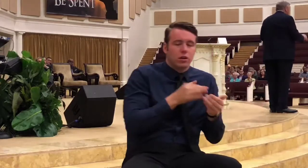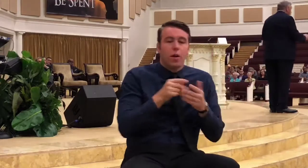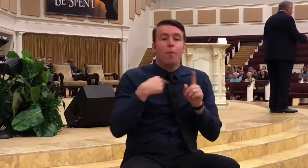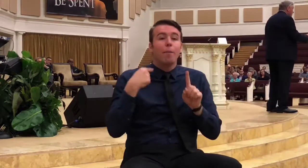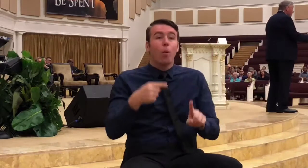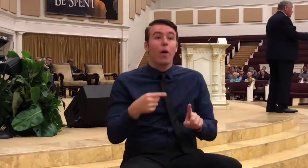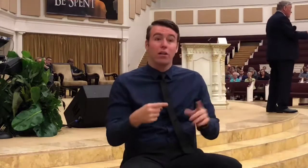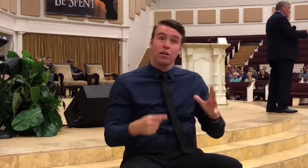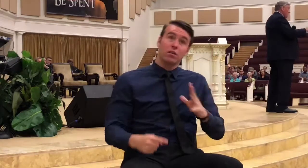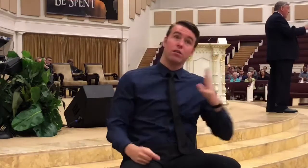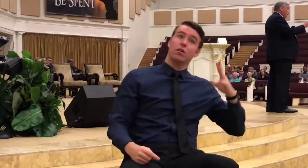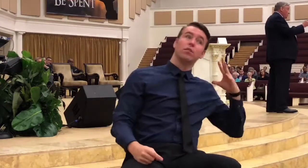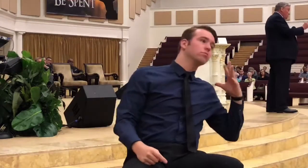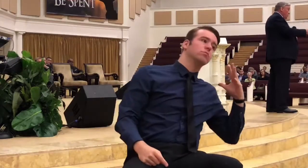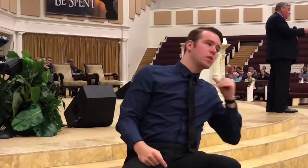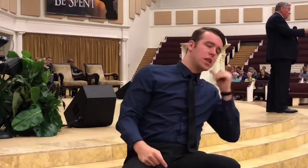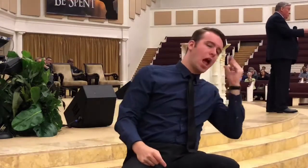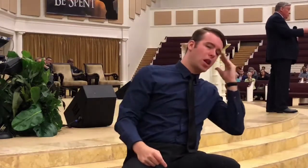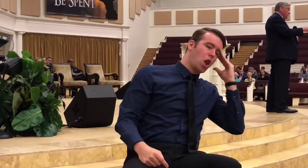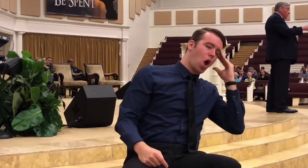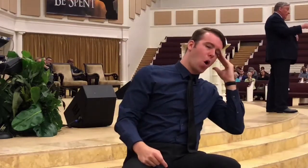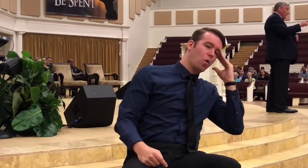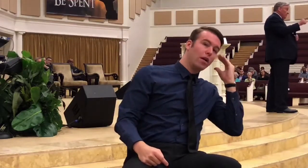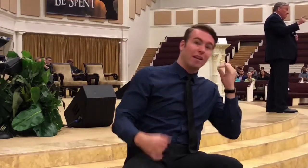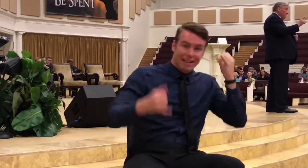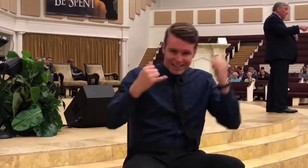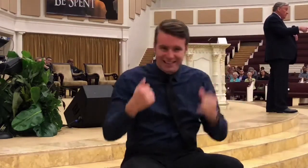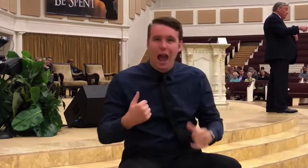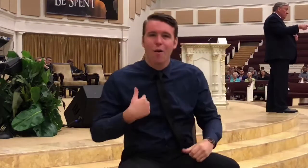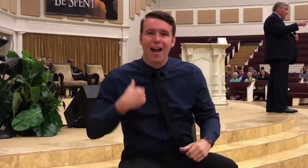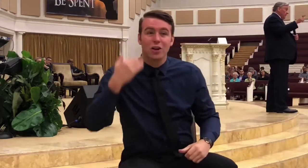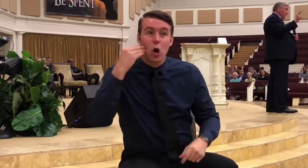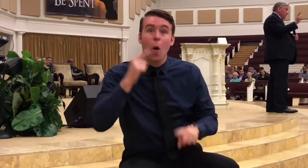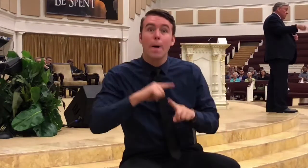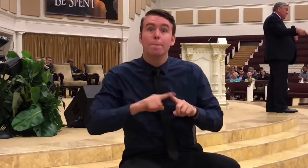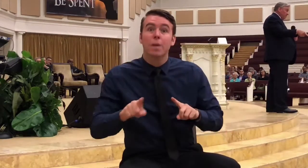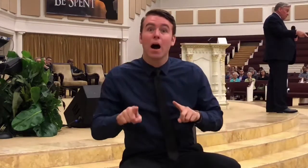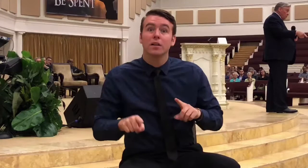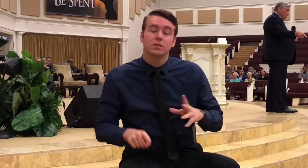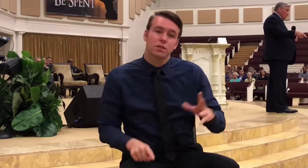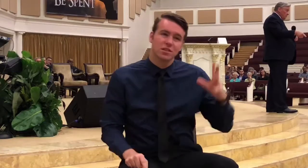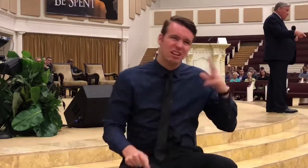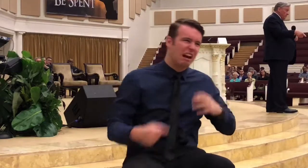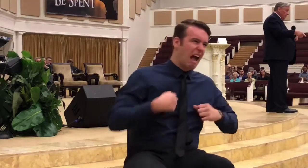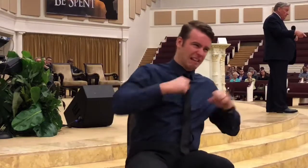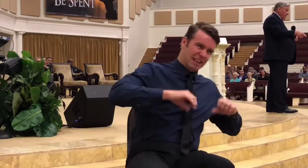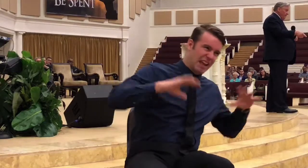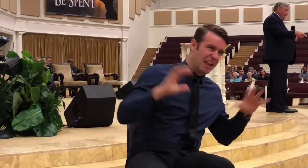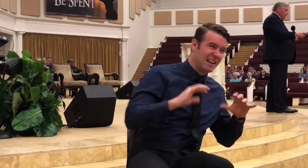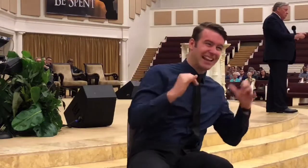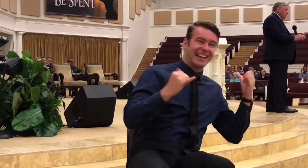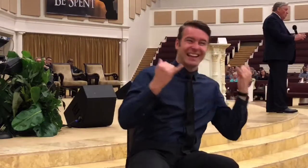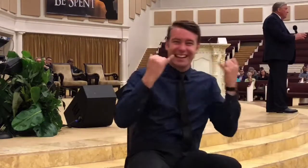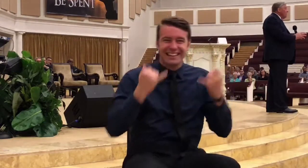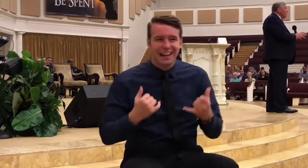however, there's things I could do at 32 that I could do at 52 that I can't do at 72. Okay?